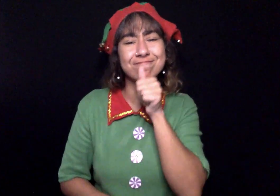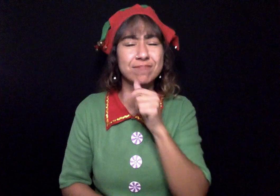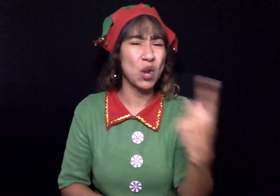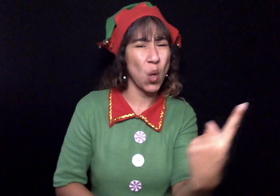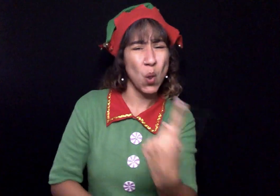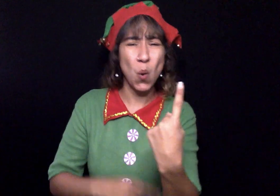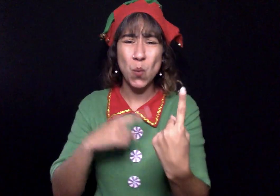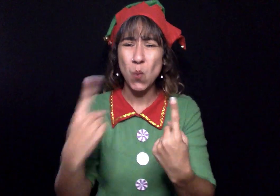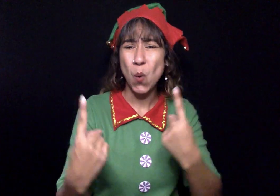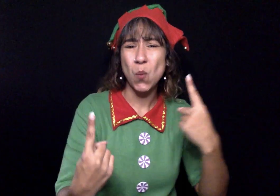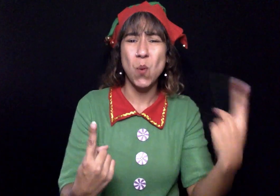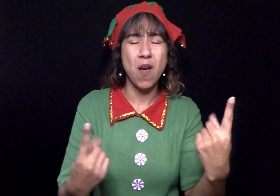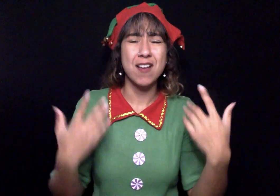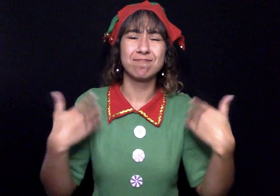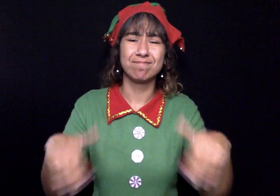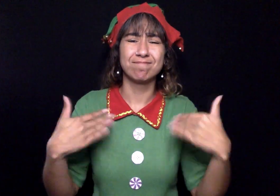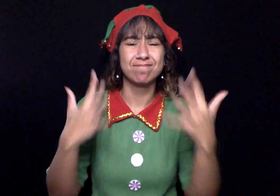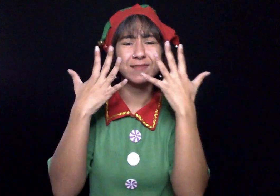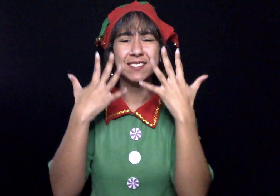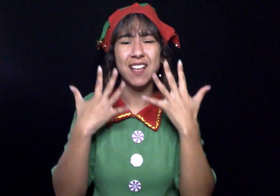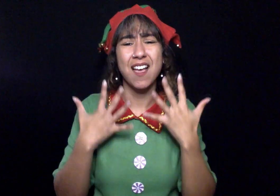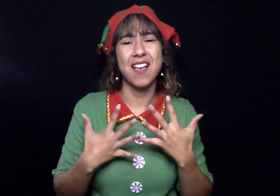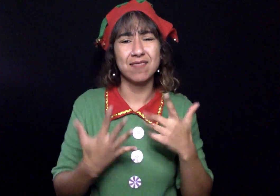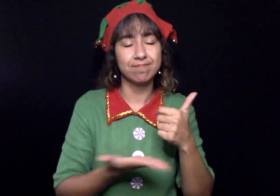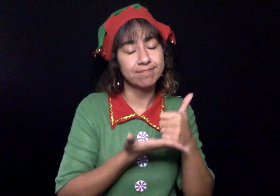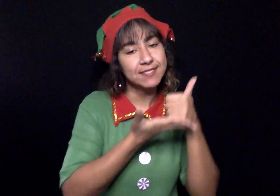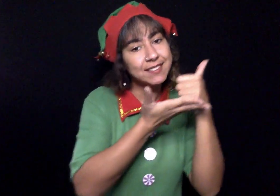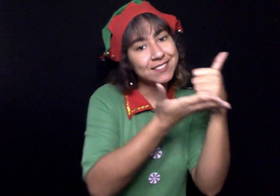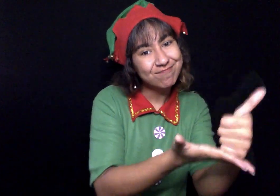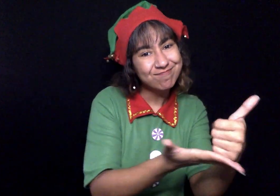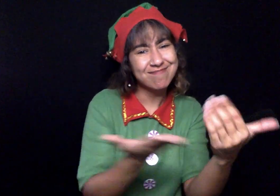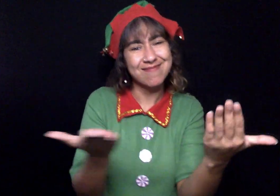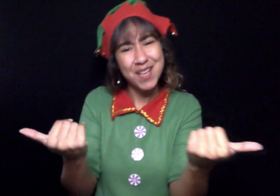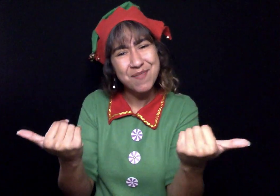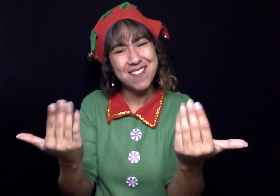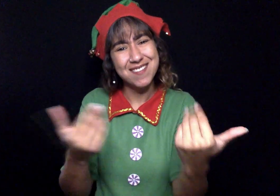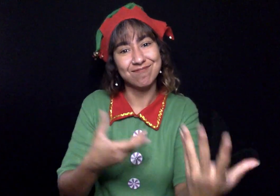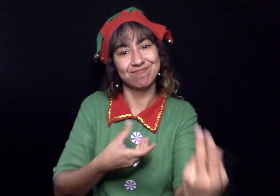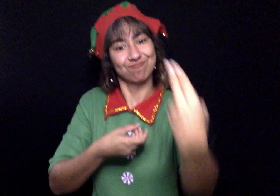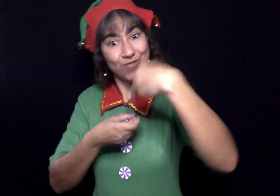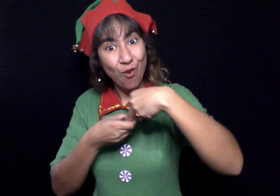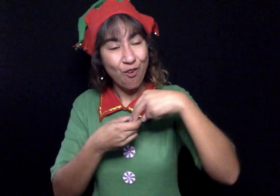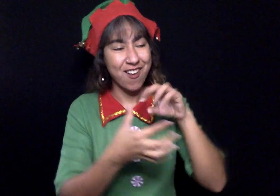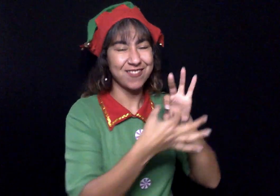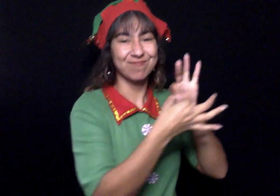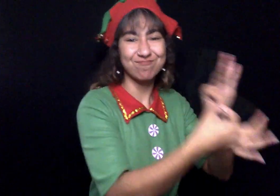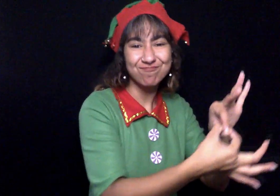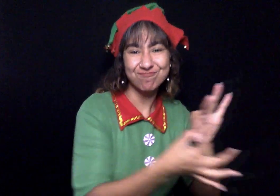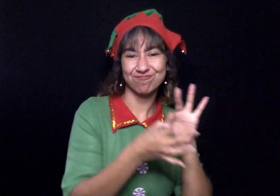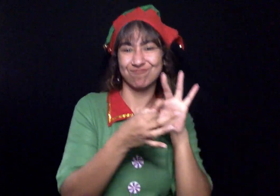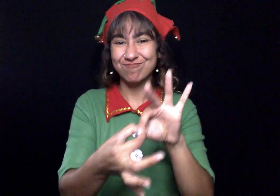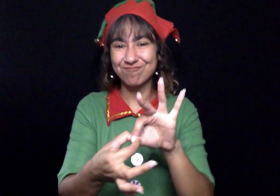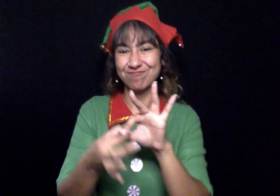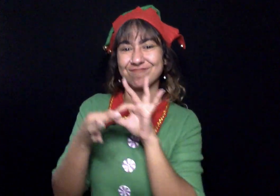starts with you It starts with me That ain't no stranger He's family And